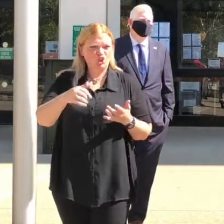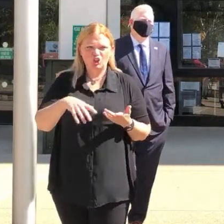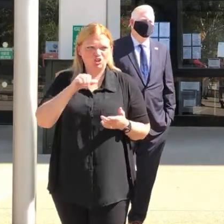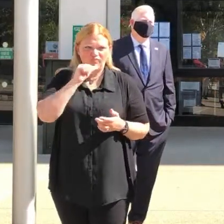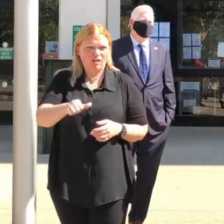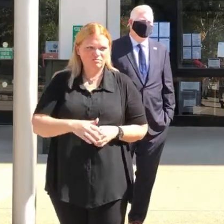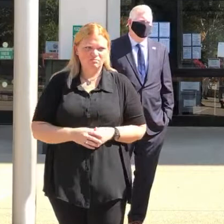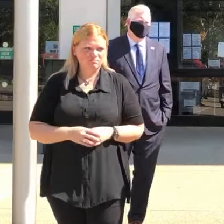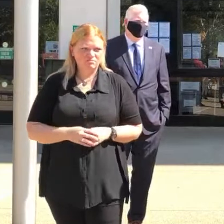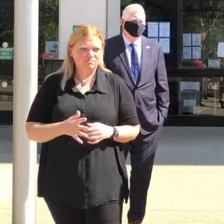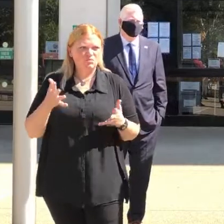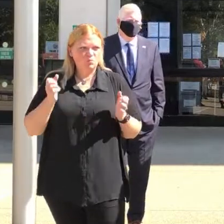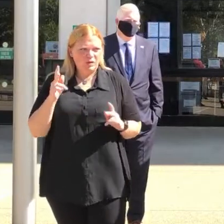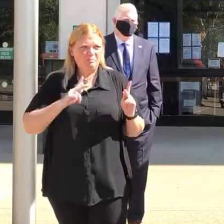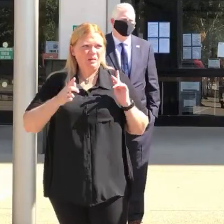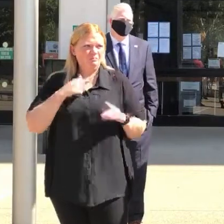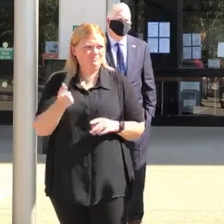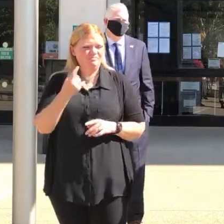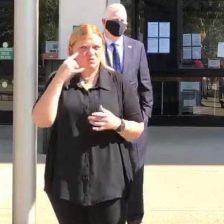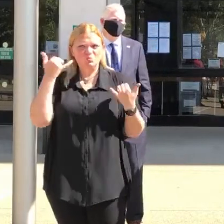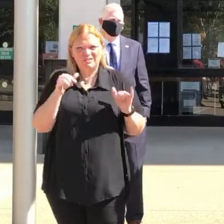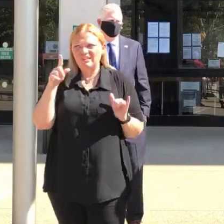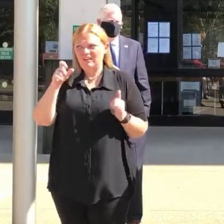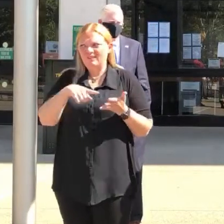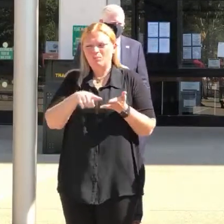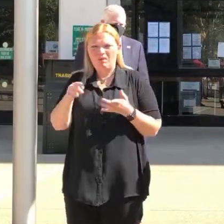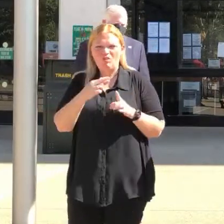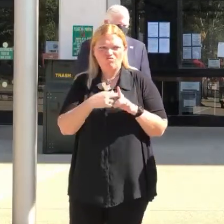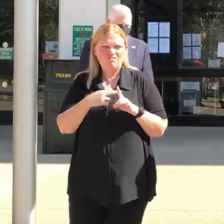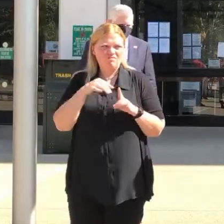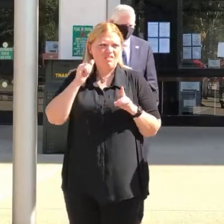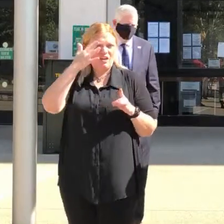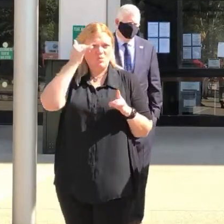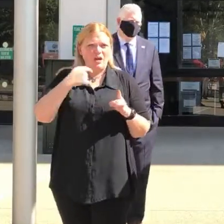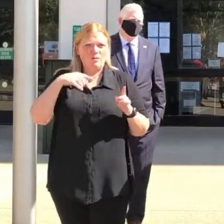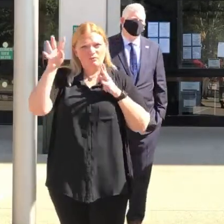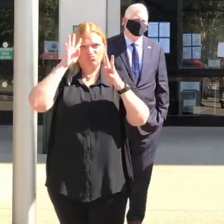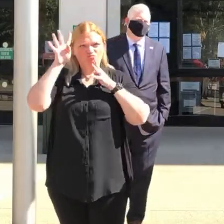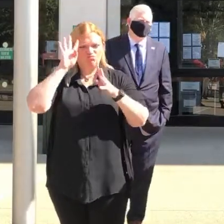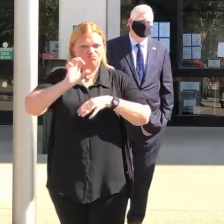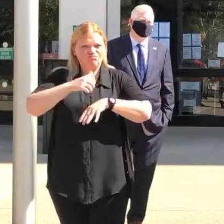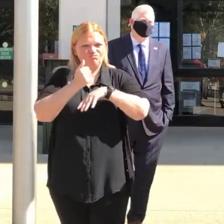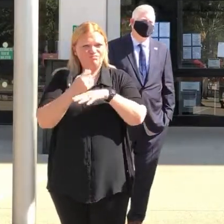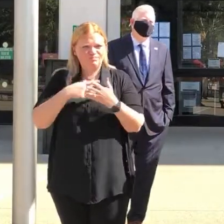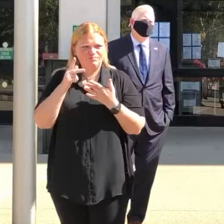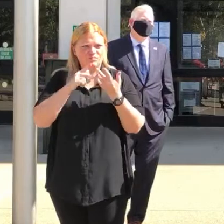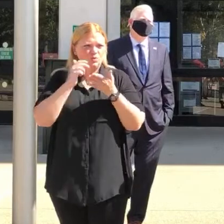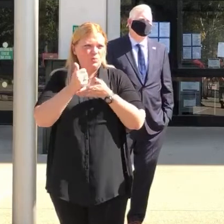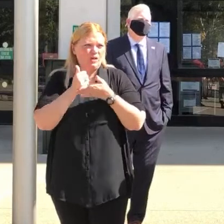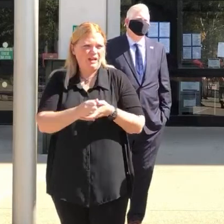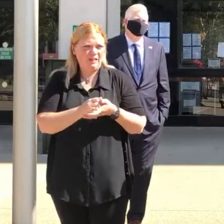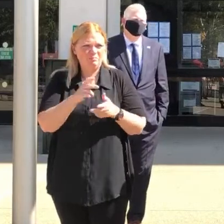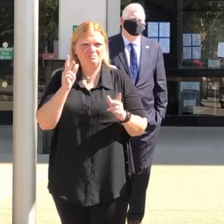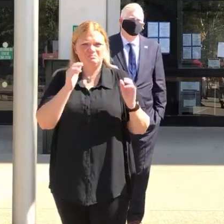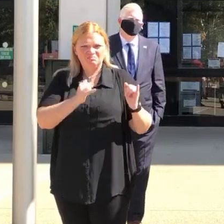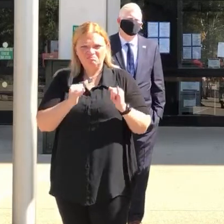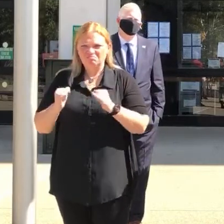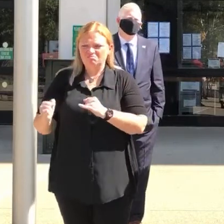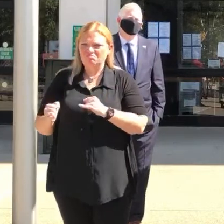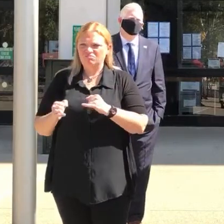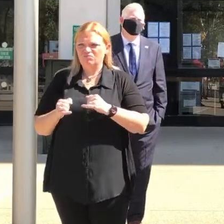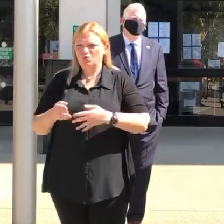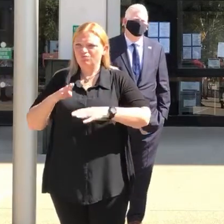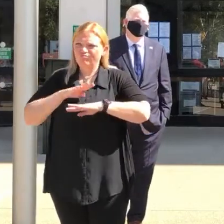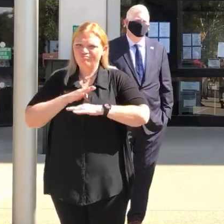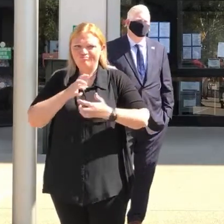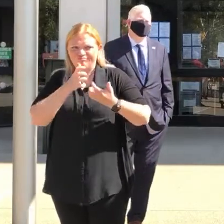case. So we want people to understand that they still have to pay the rent, and that's why we're coming up with this program to assist individuals meet the need that they